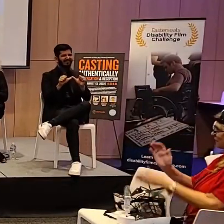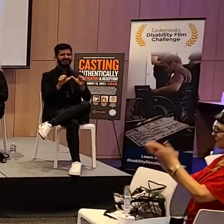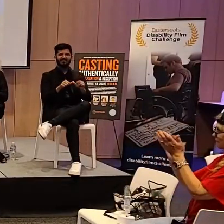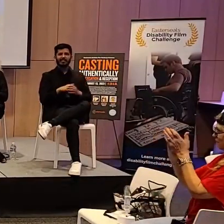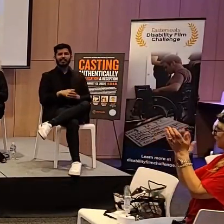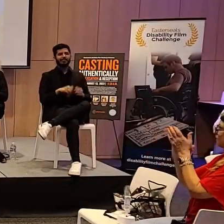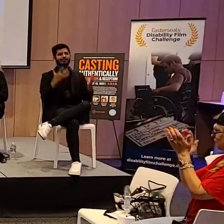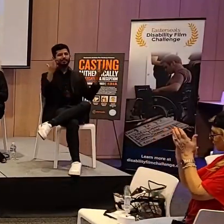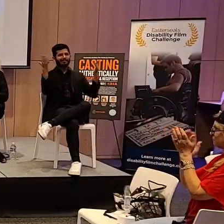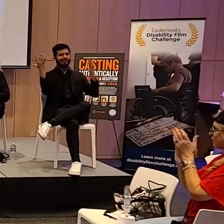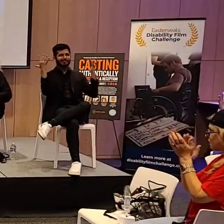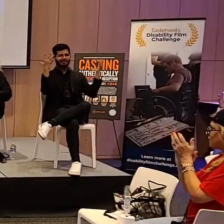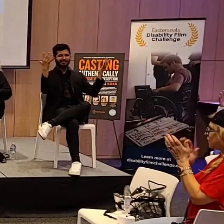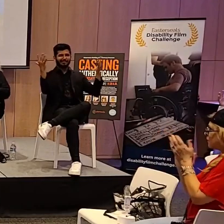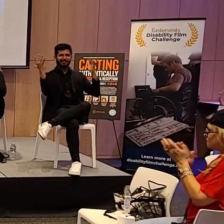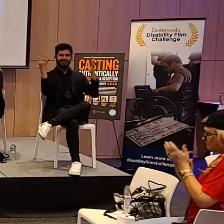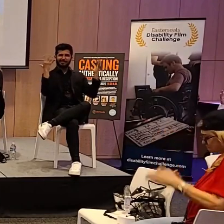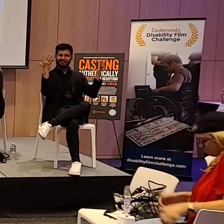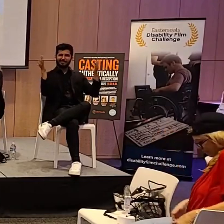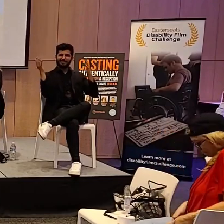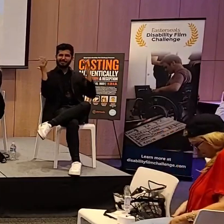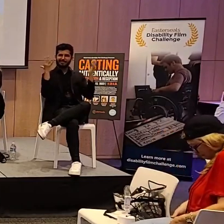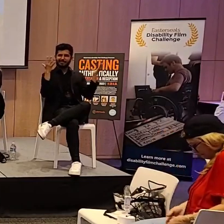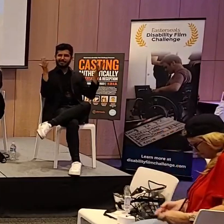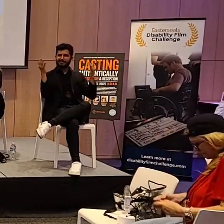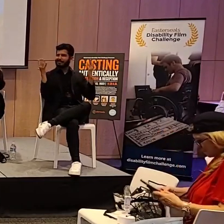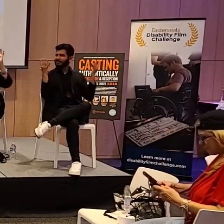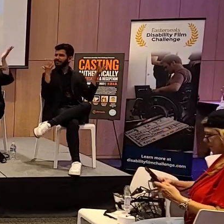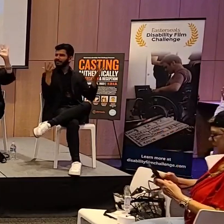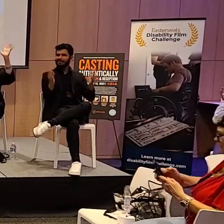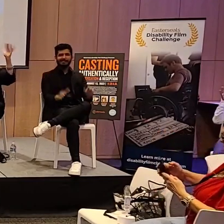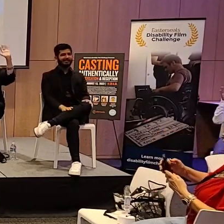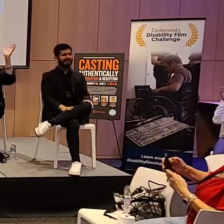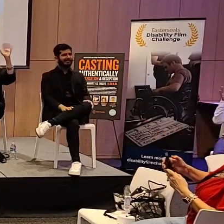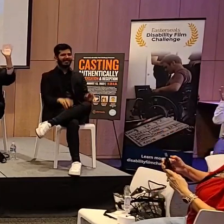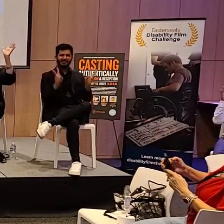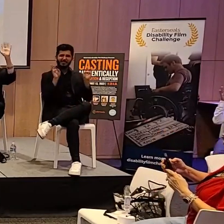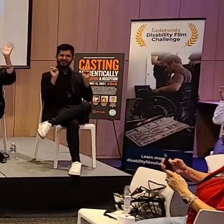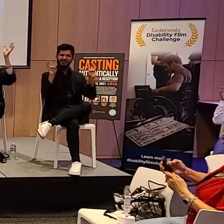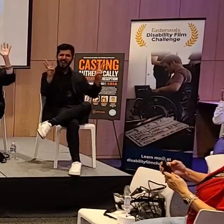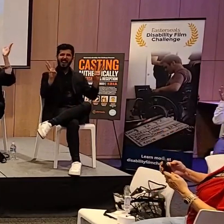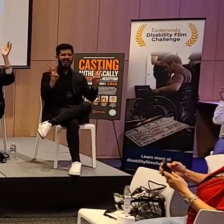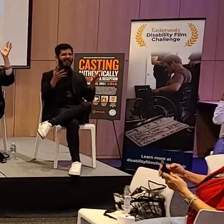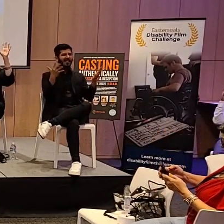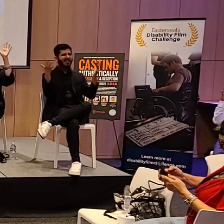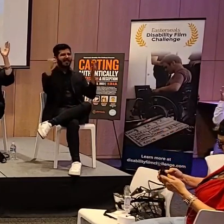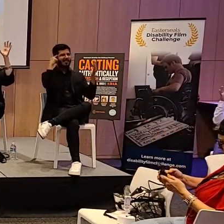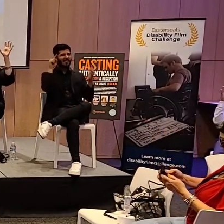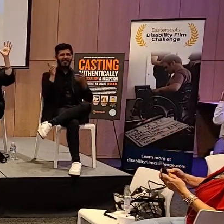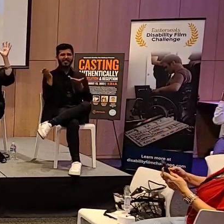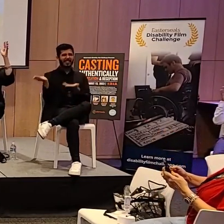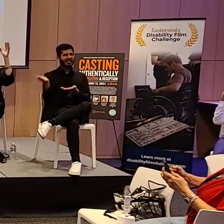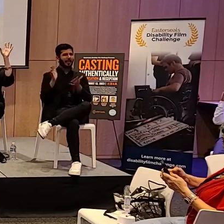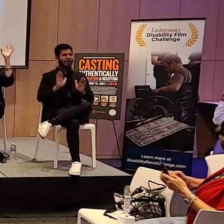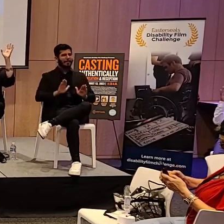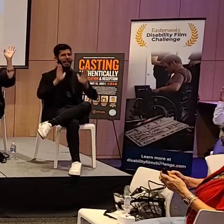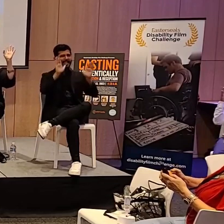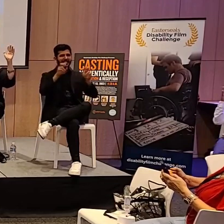out. All right, how about this amazing panel here?